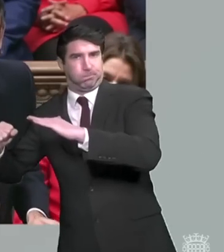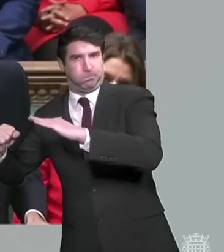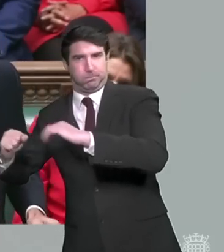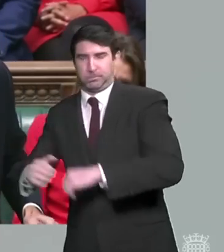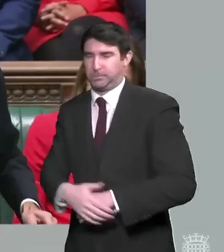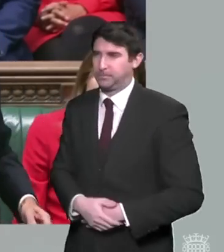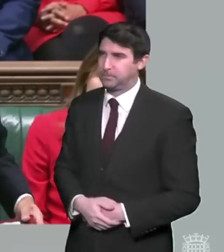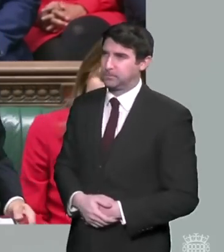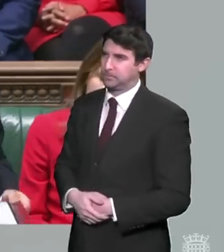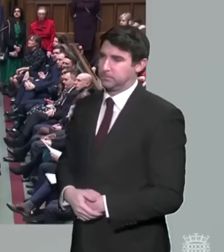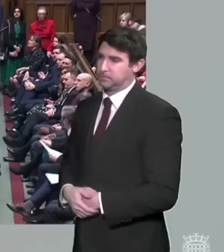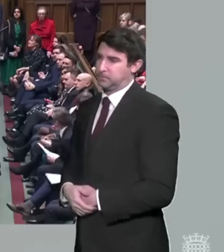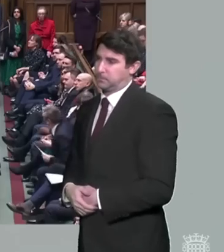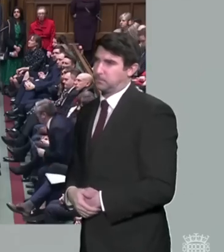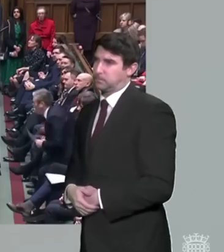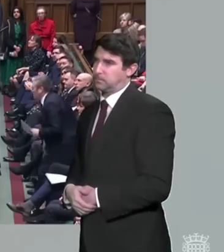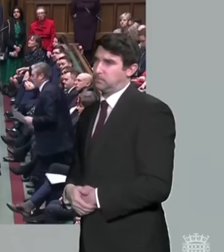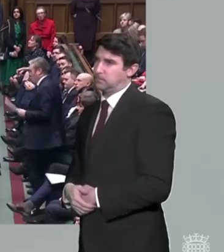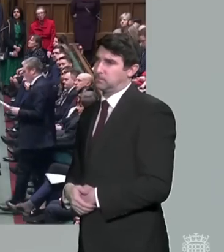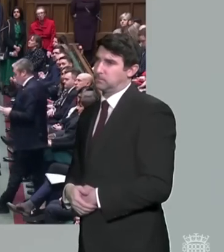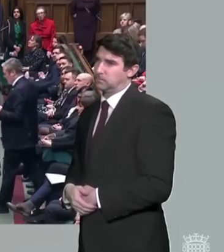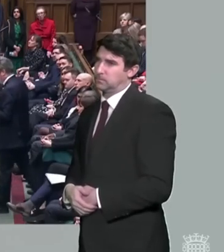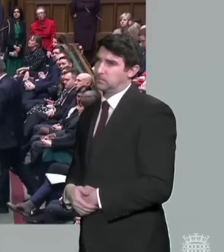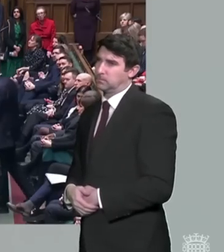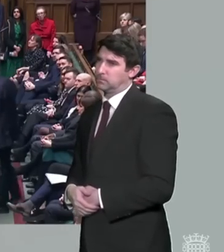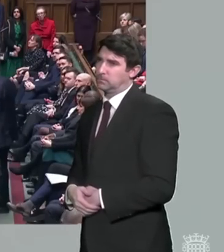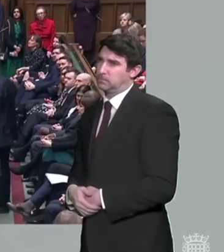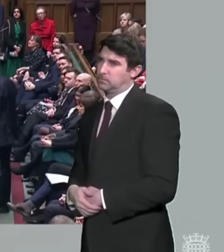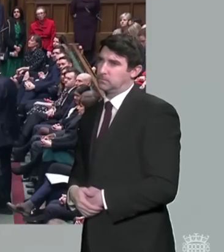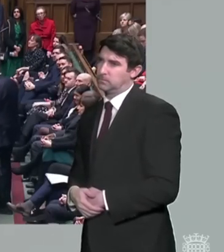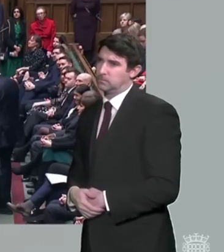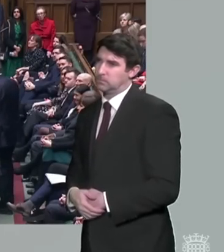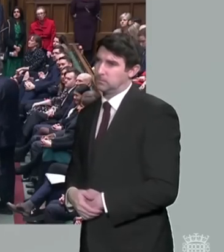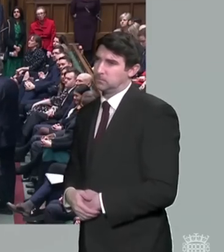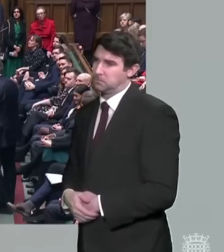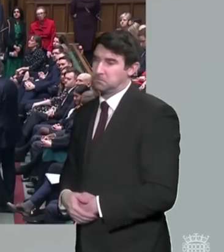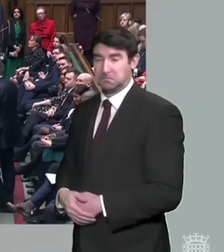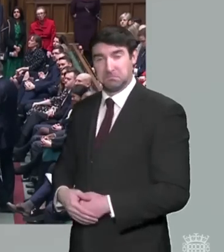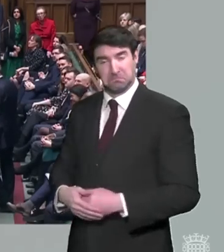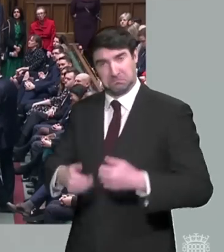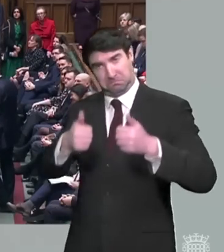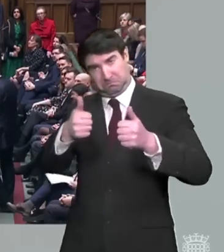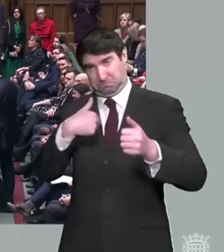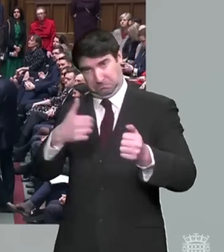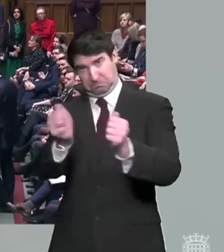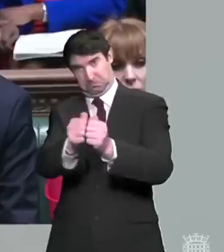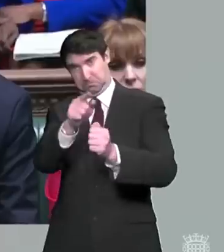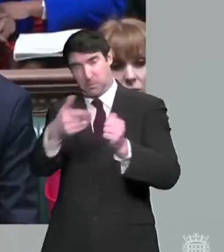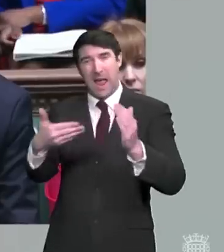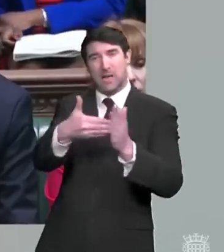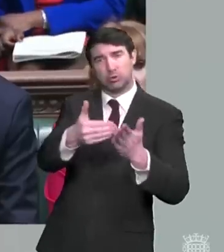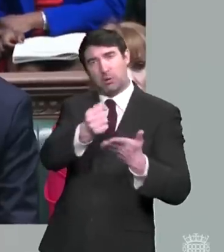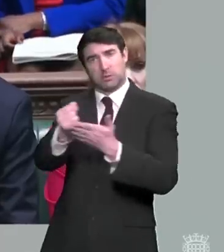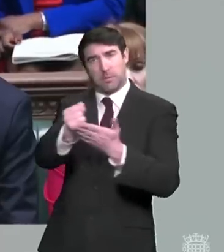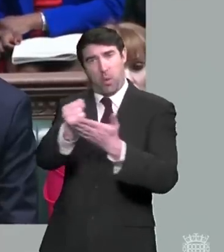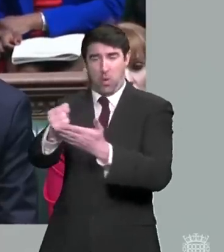on the battlefield this year. Keir Starmer. Mr. Speaker, can I welcome the additional support the Prime Minister has outlined today?